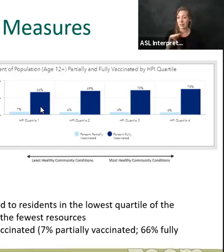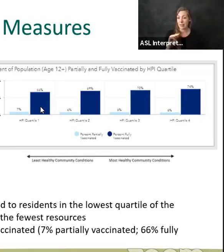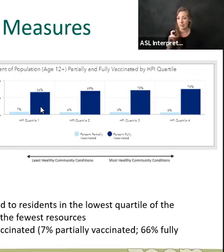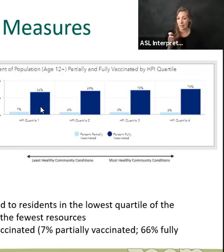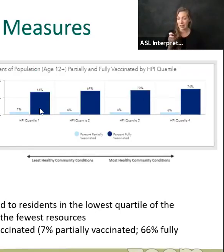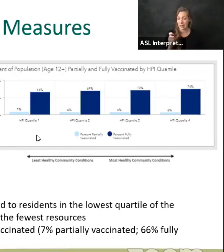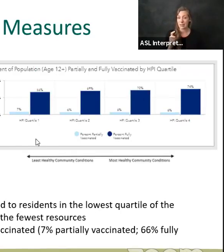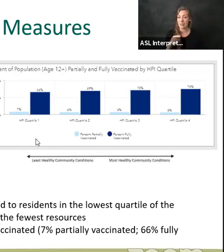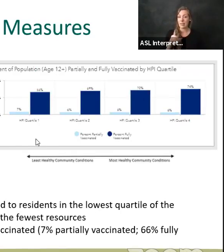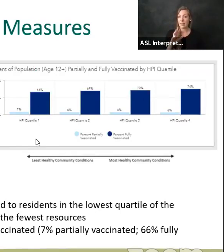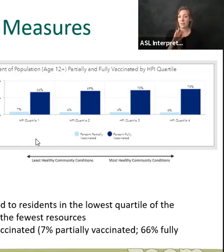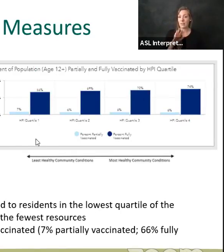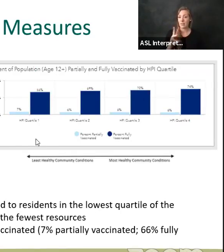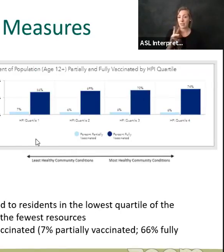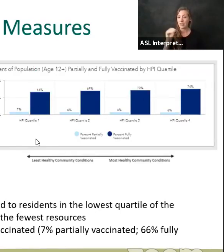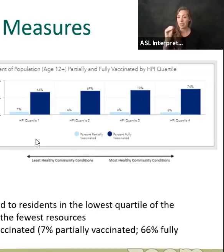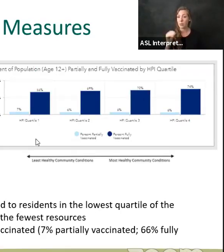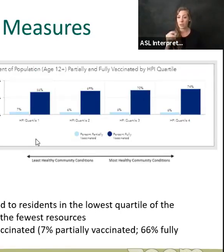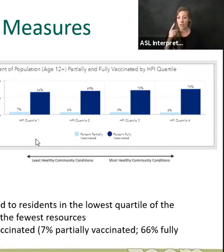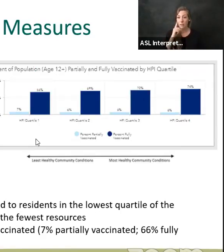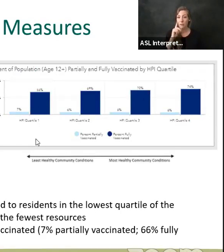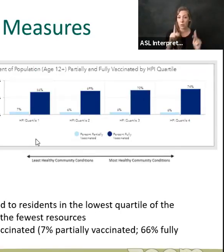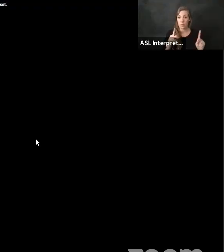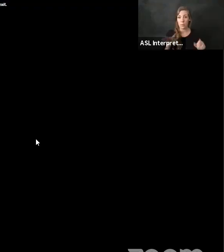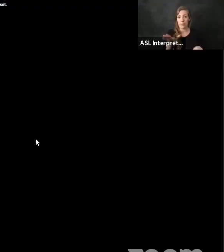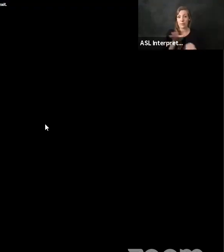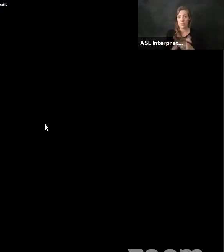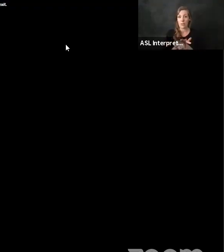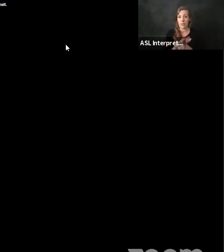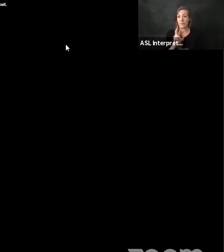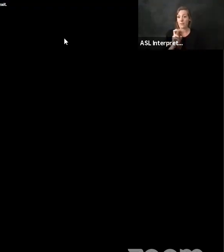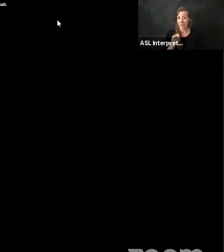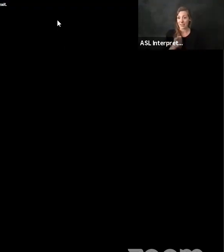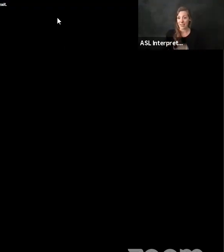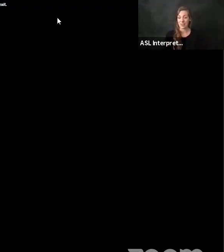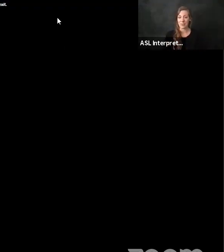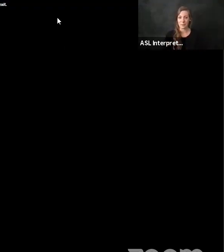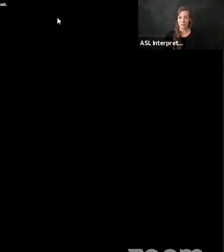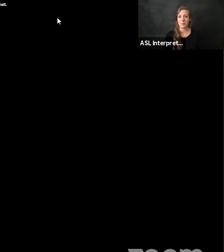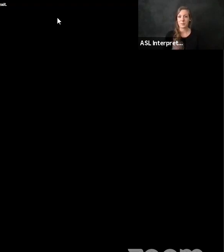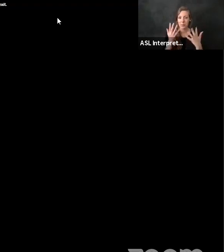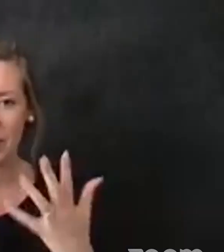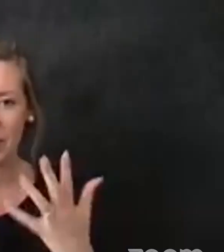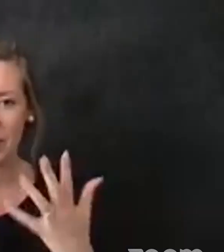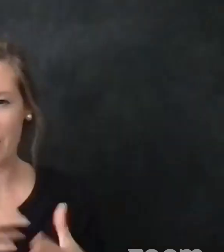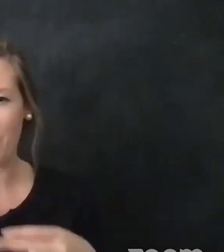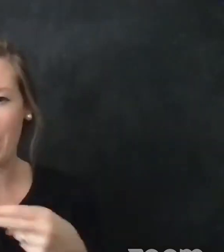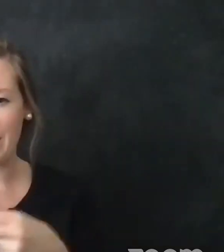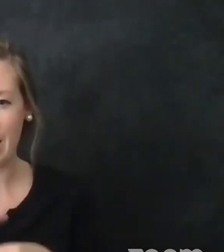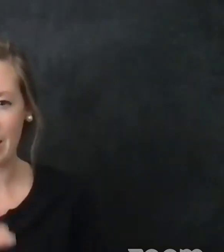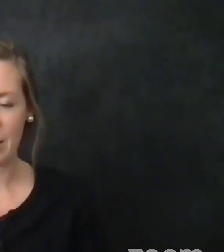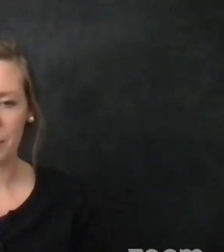66% of those individuals fully vaccinated. And that is the end of my slides.